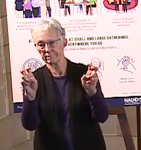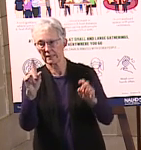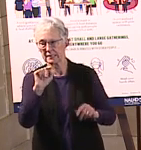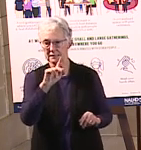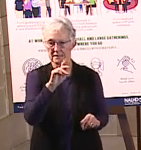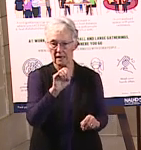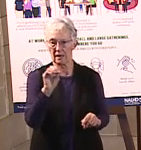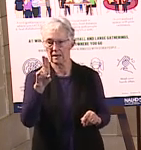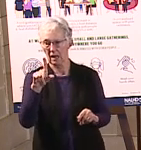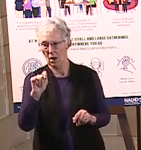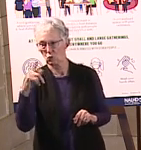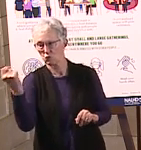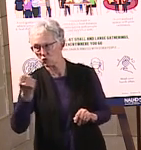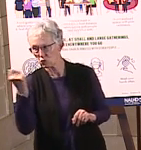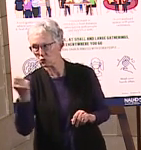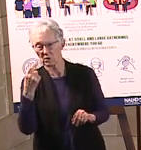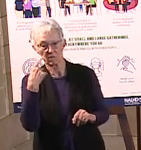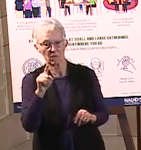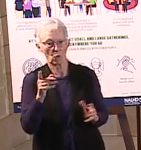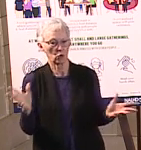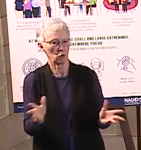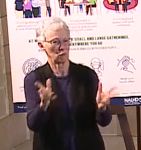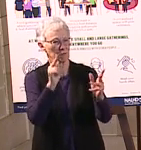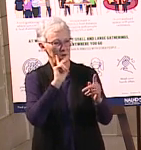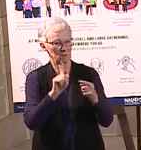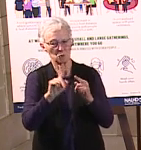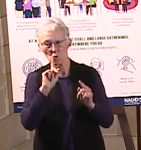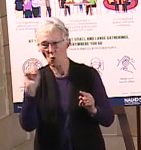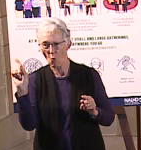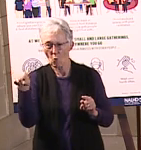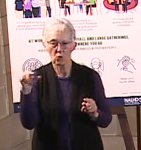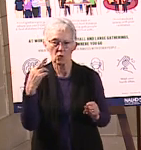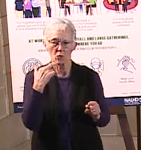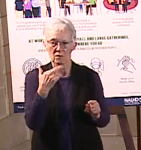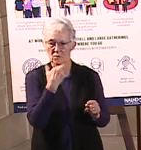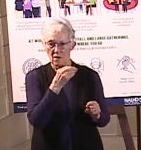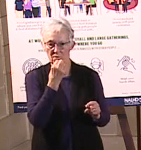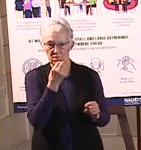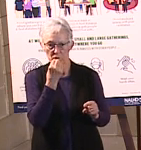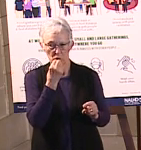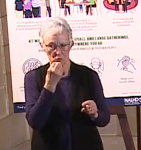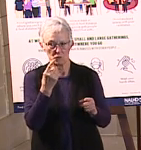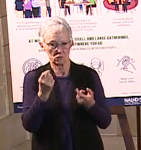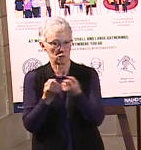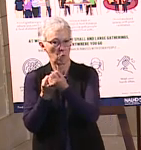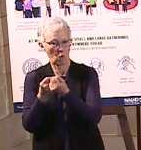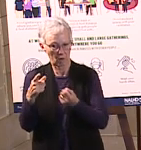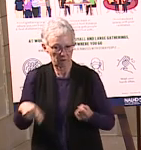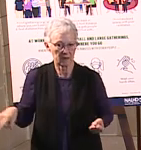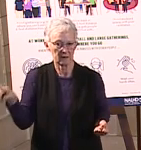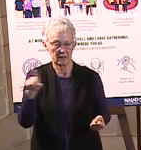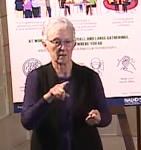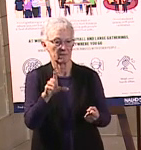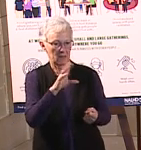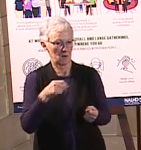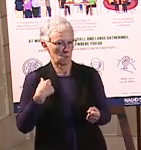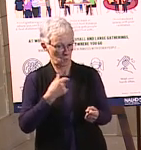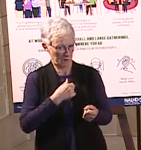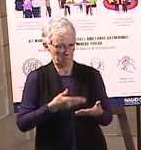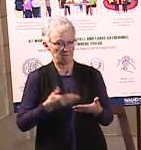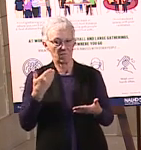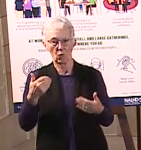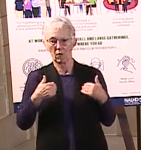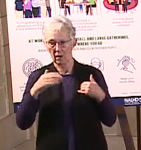Protection Program. Here at the state of Nebraska, we actually set aside $20 million specifically for bars and restaurants, as well as the money that we had for